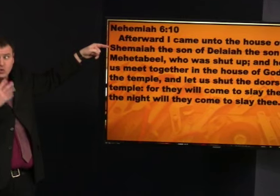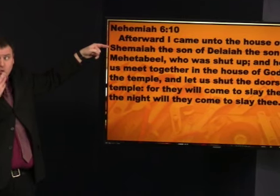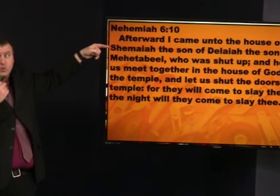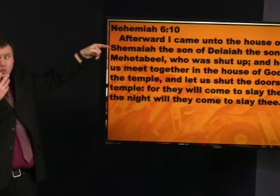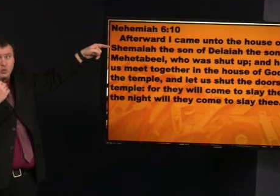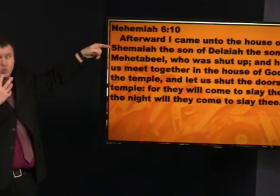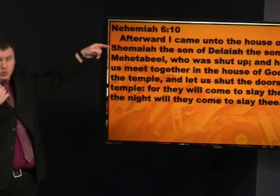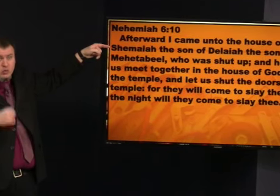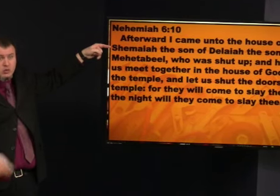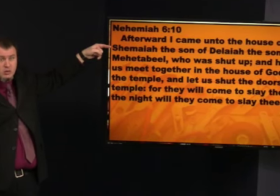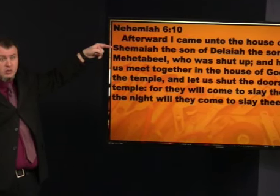Shemaiah is a Jew.